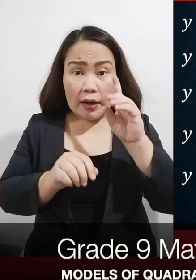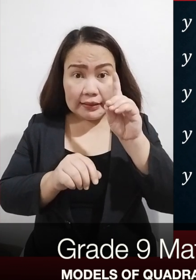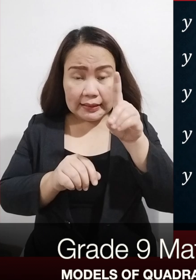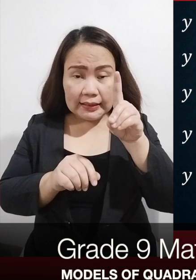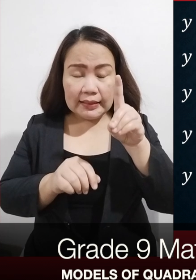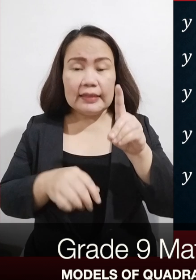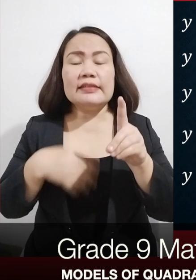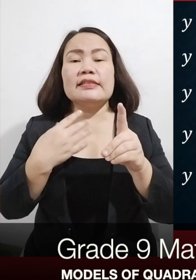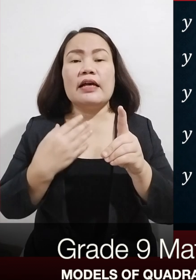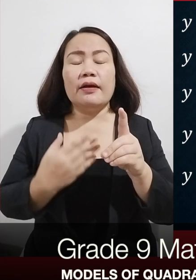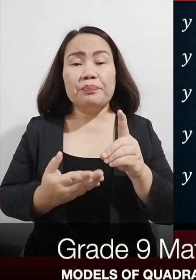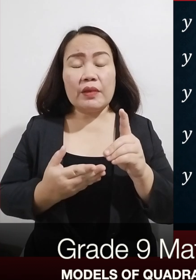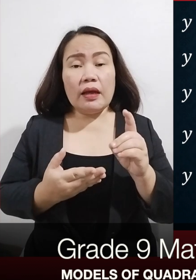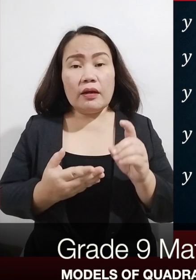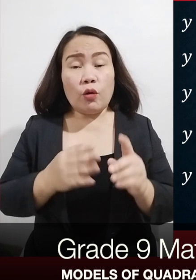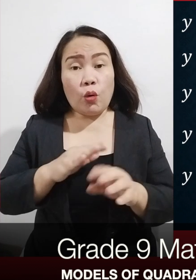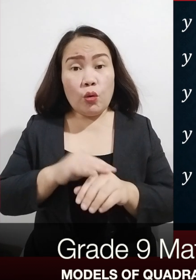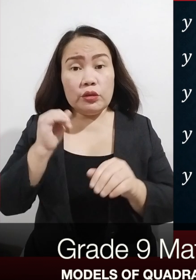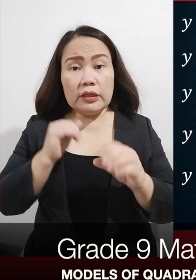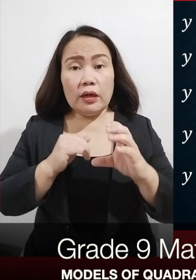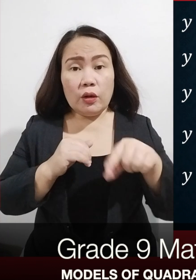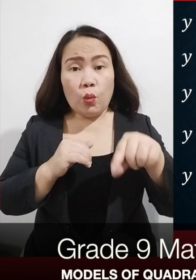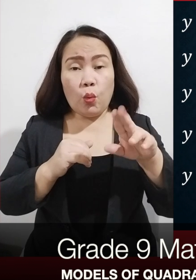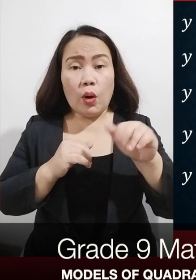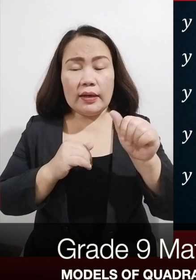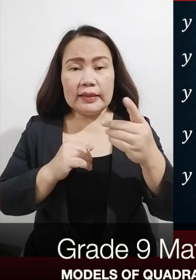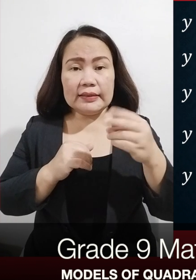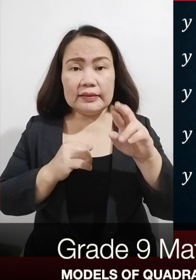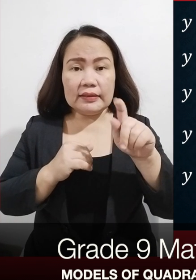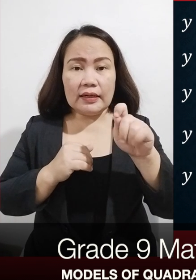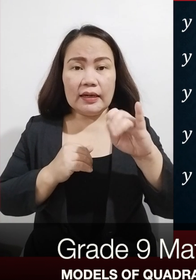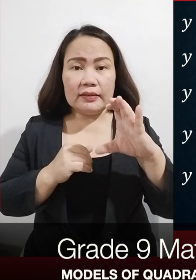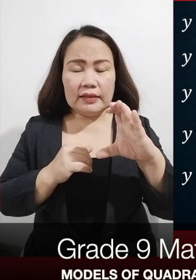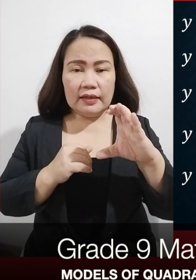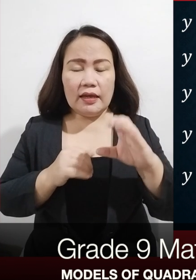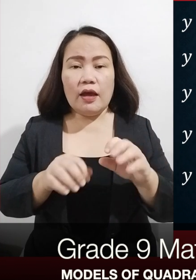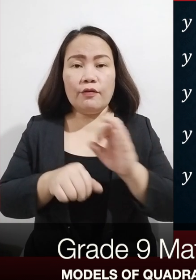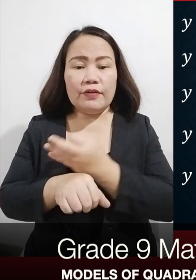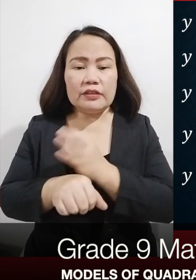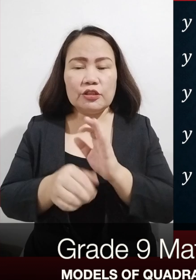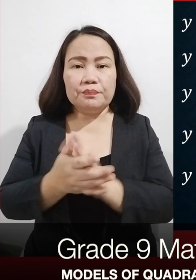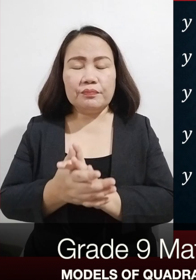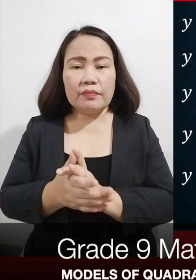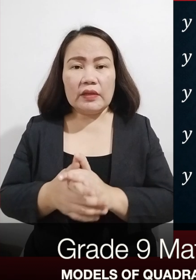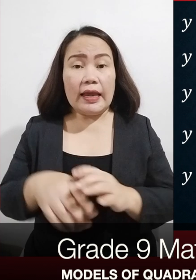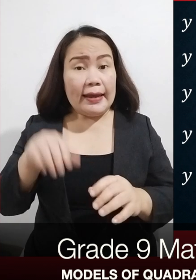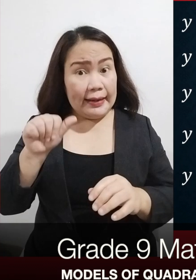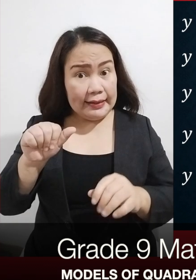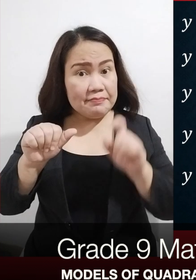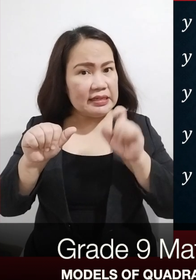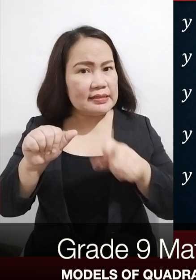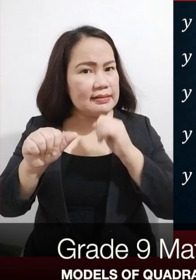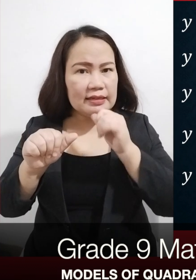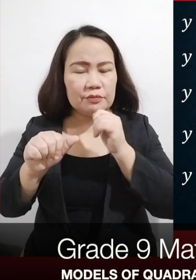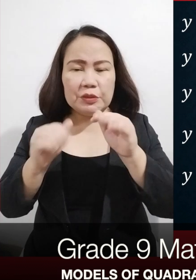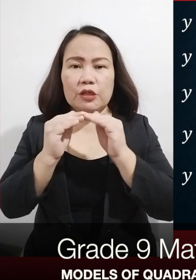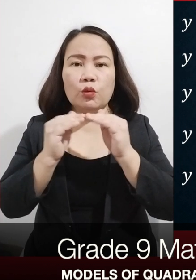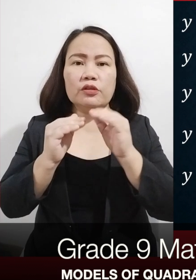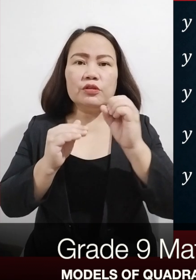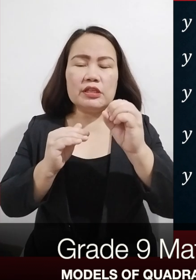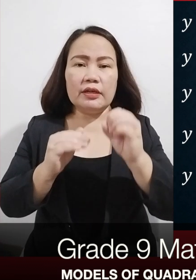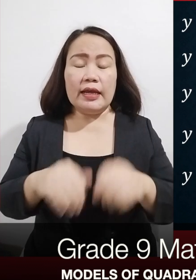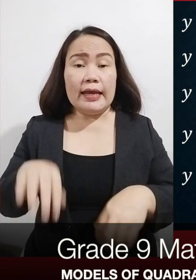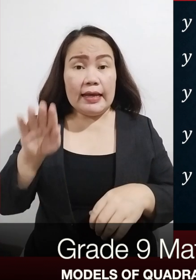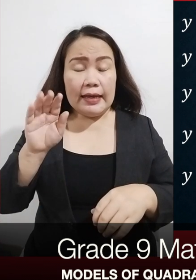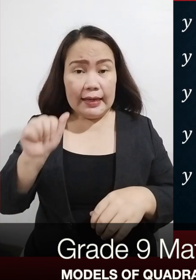sabihin, that is a quadratic function. So, yun lang ang titingnan. Your a should not be equal to 0. Your a, b,